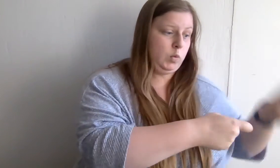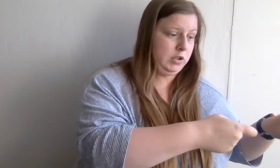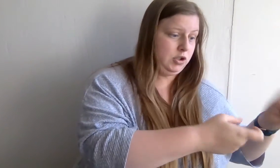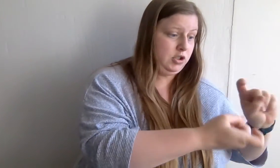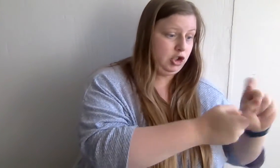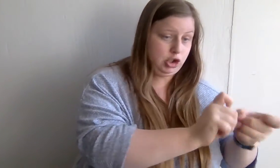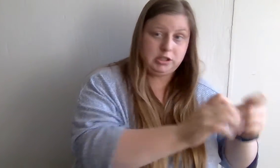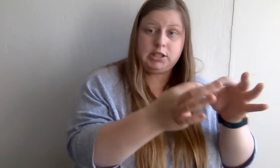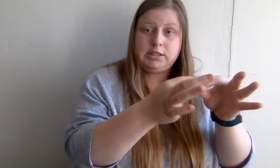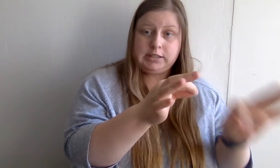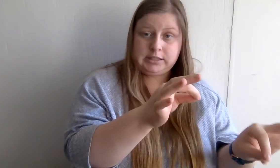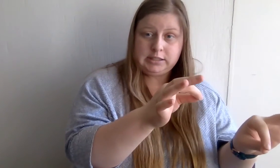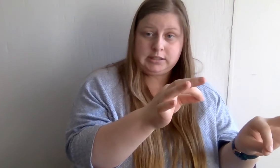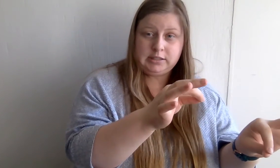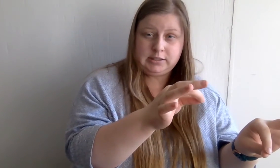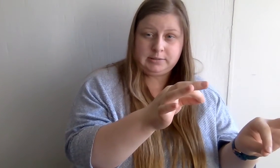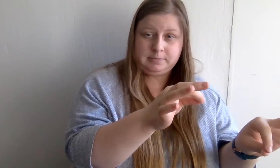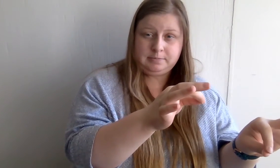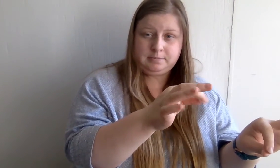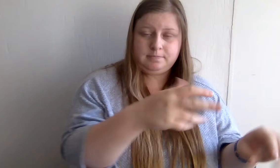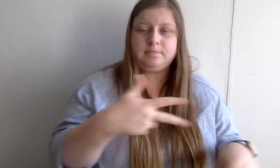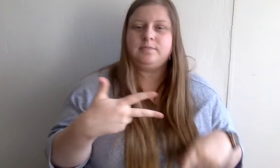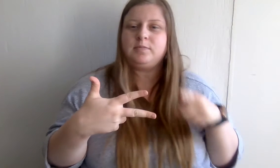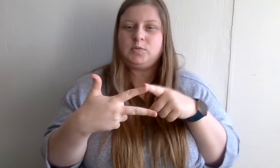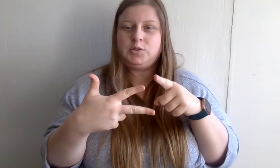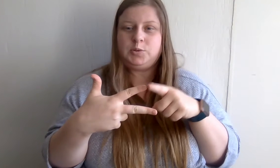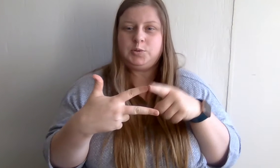from a question into a sentence.